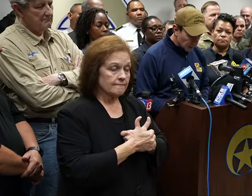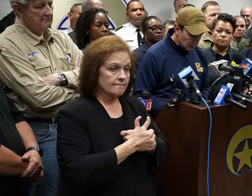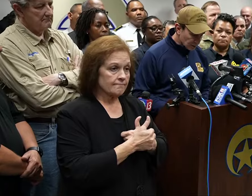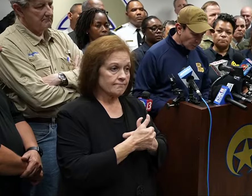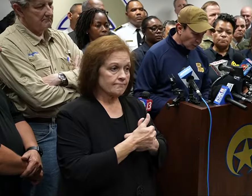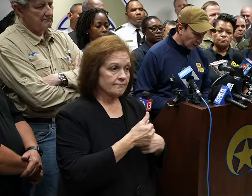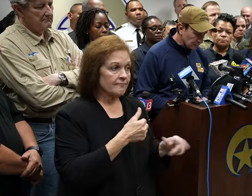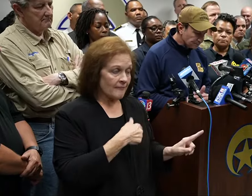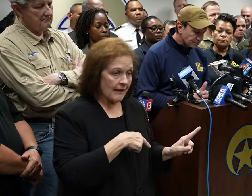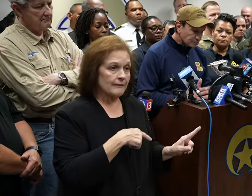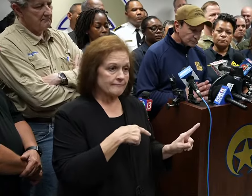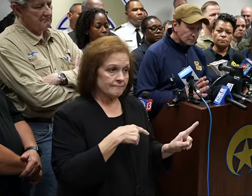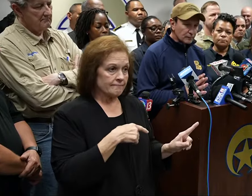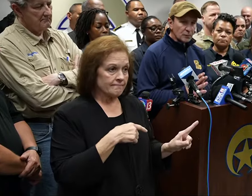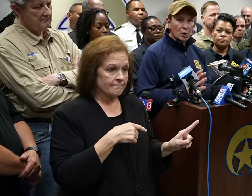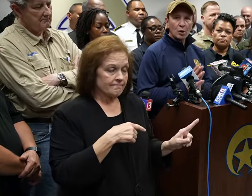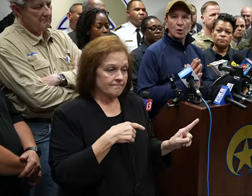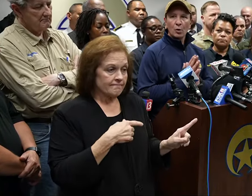threat this morning.